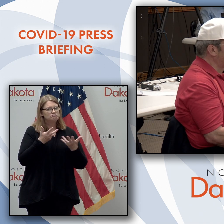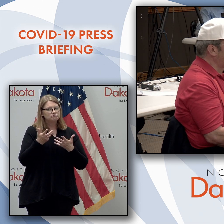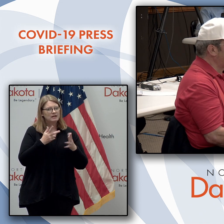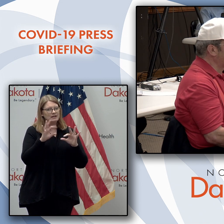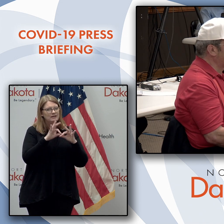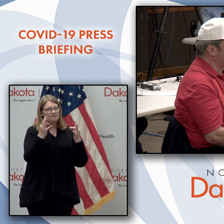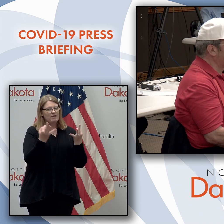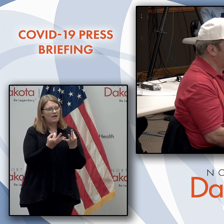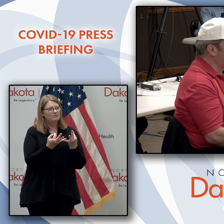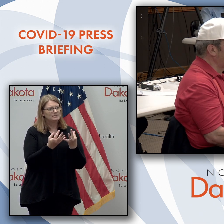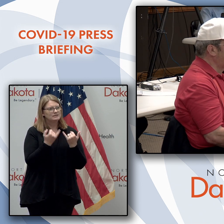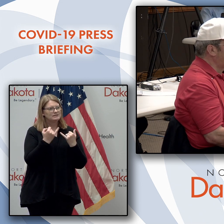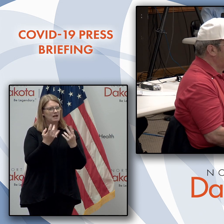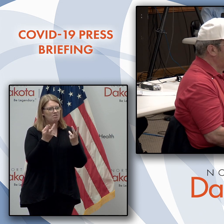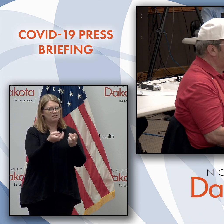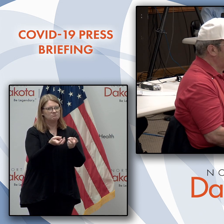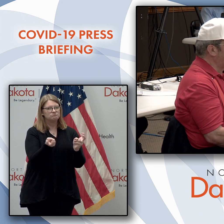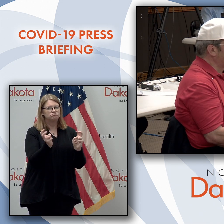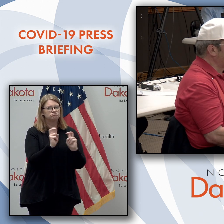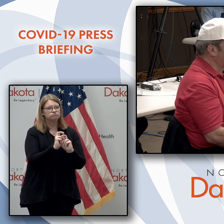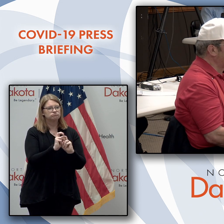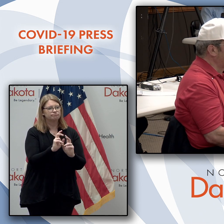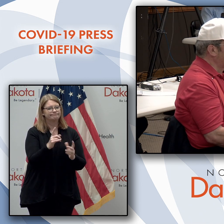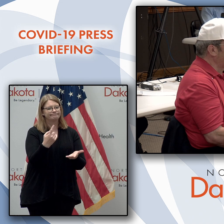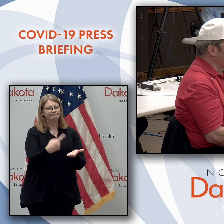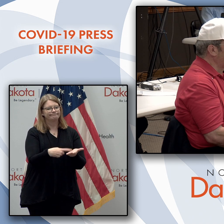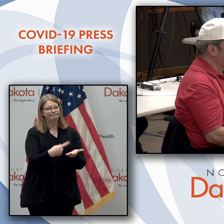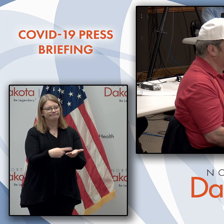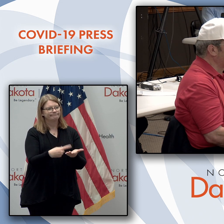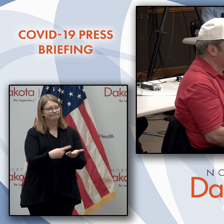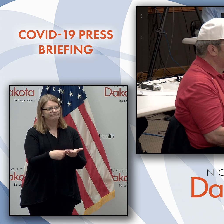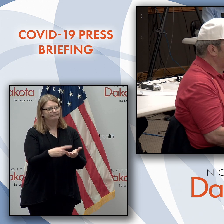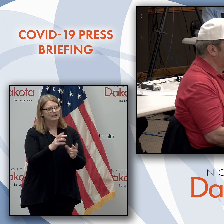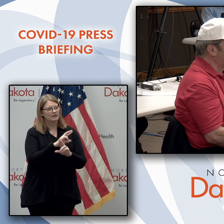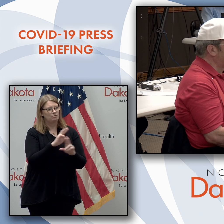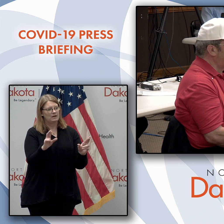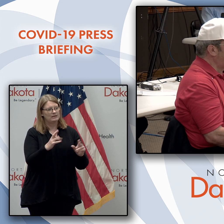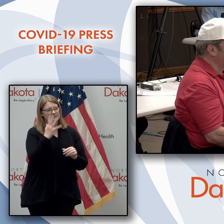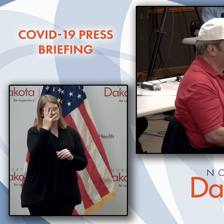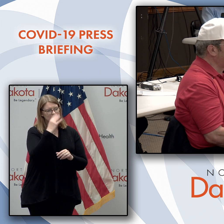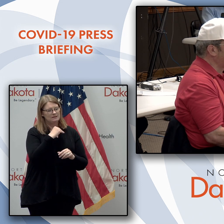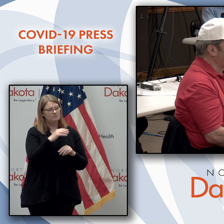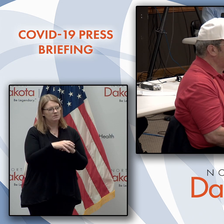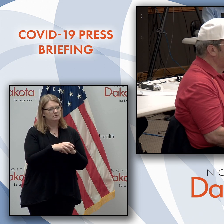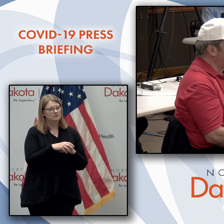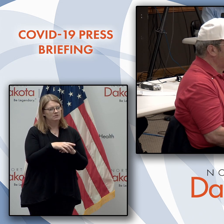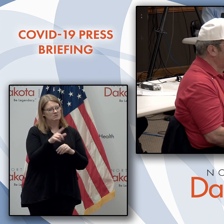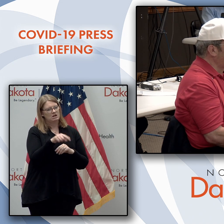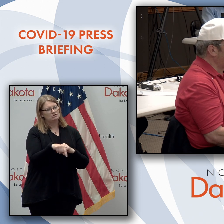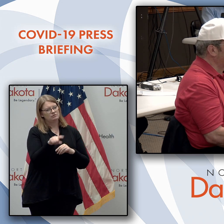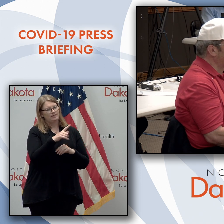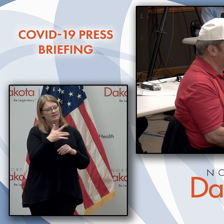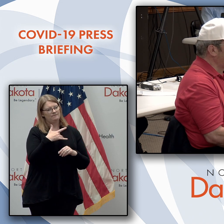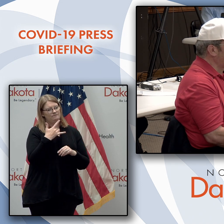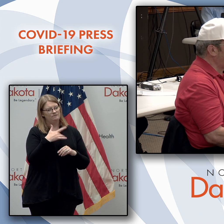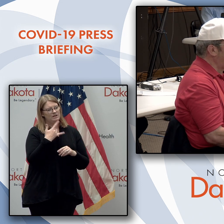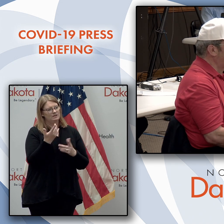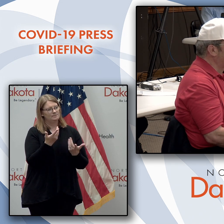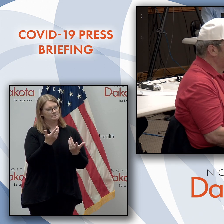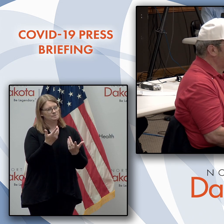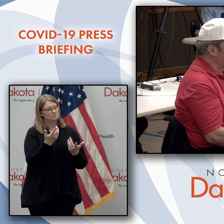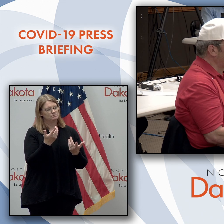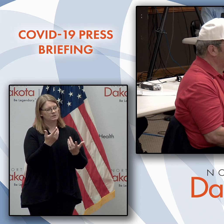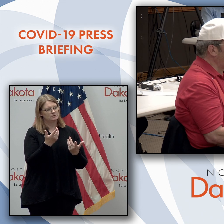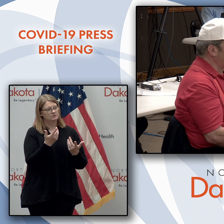sitting around the kitchen table as they get ready to go to sleep tonight? How should they feel? What message does the governor